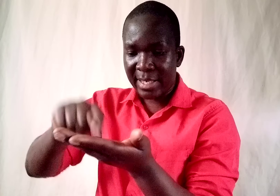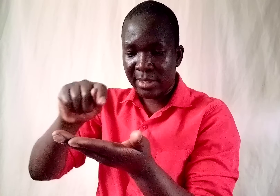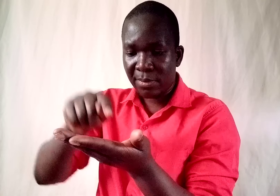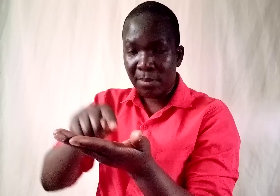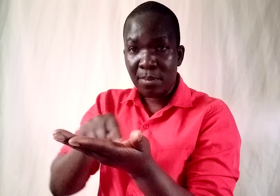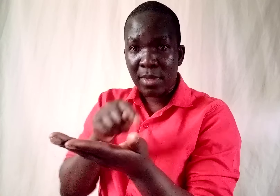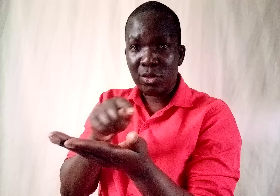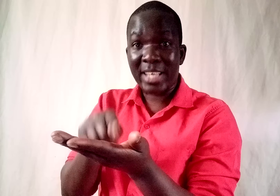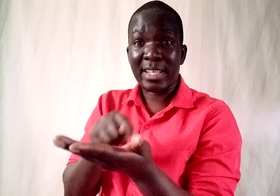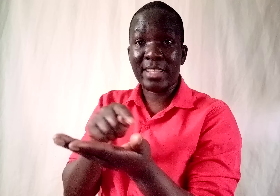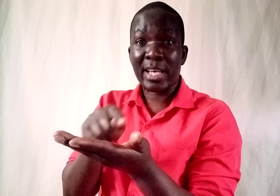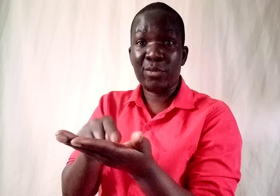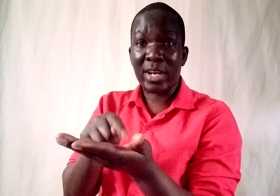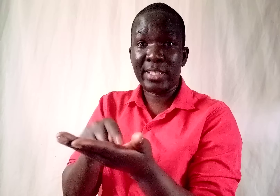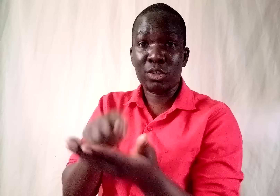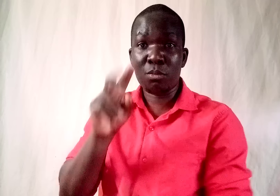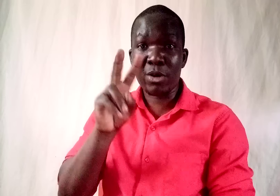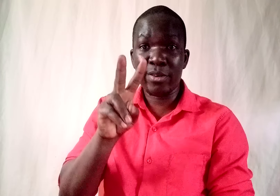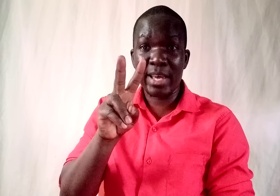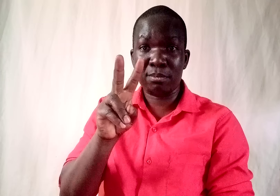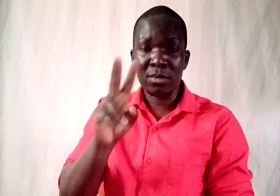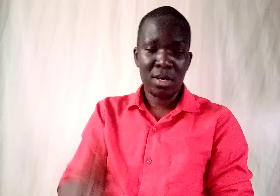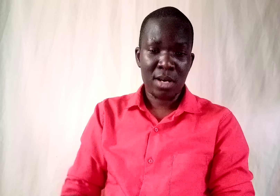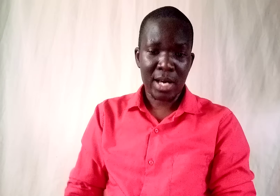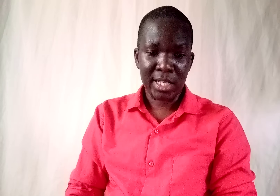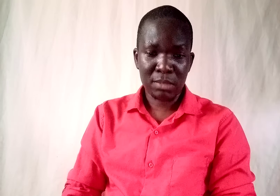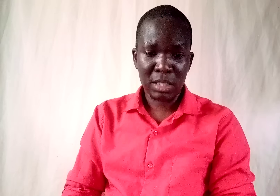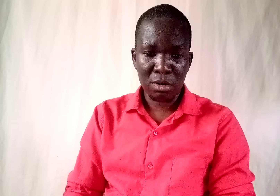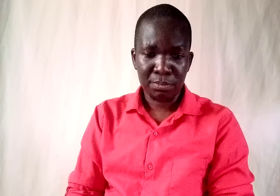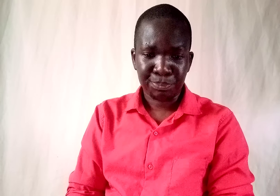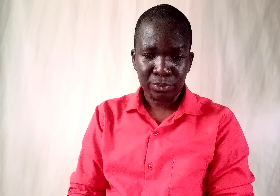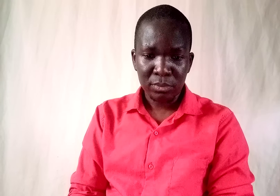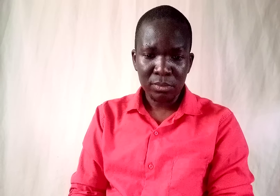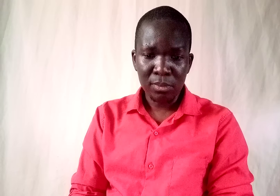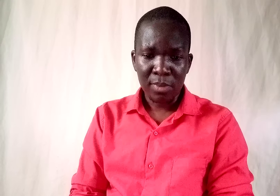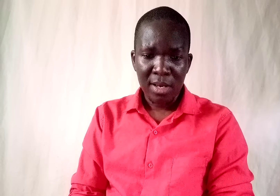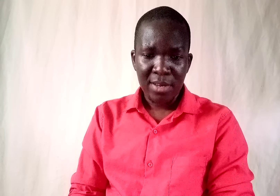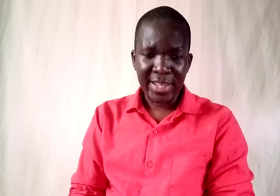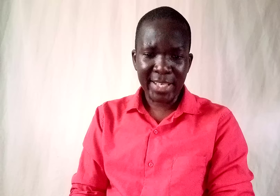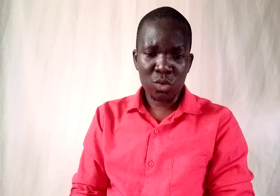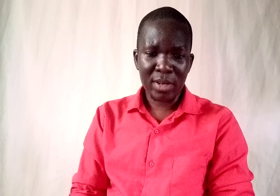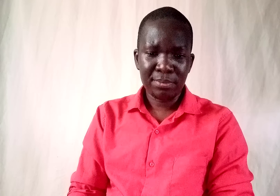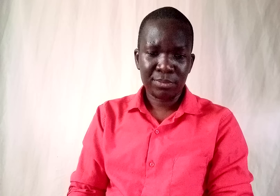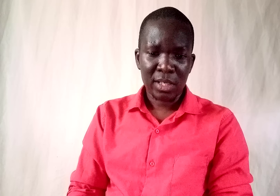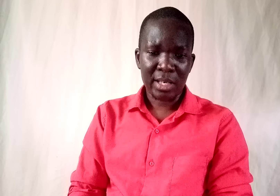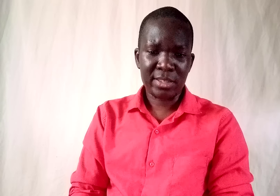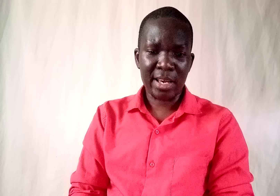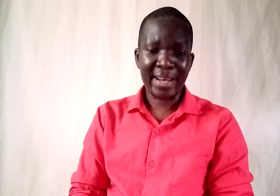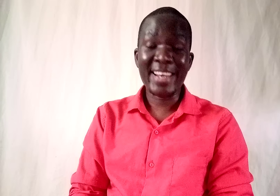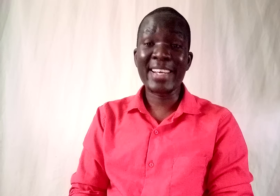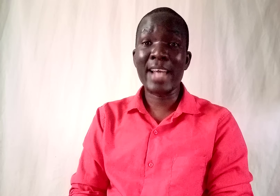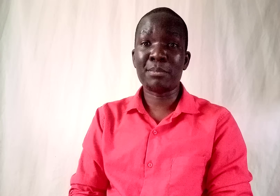this. So that's another sign for rice. So both of them are acceptable. The next one is green